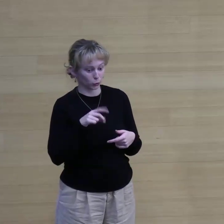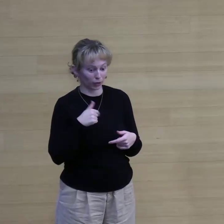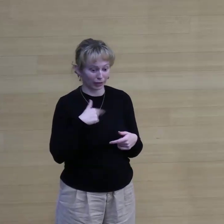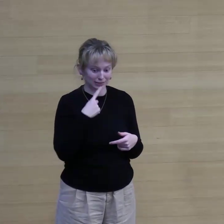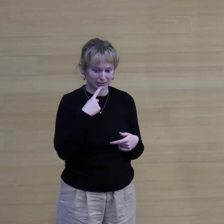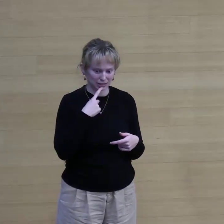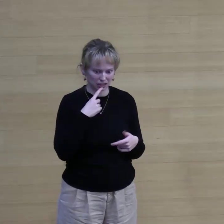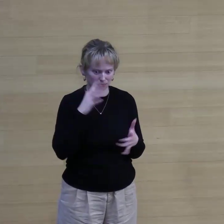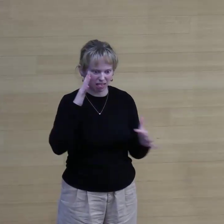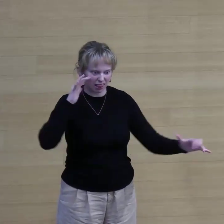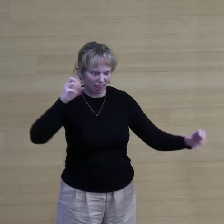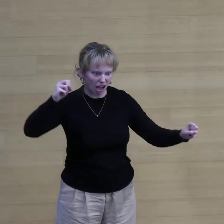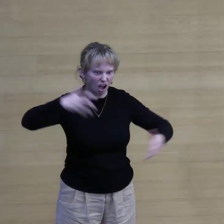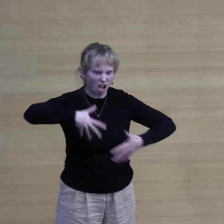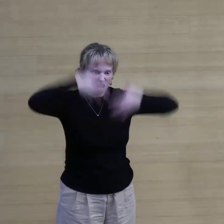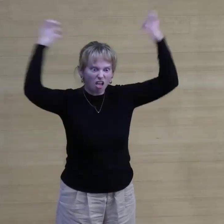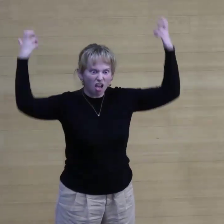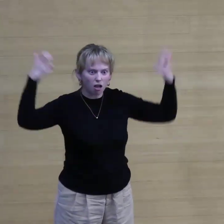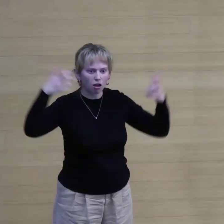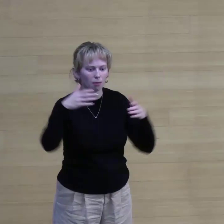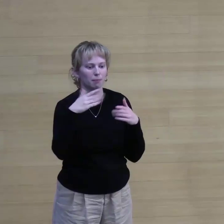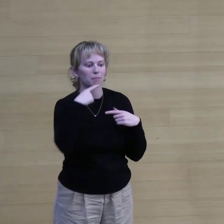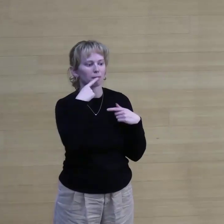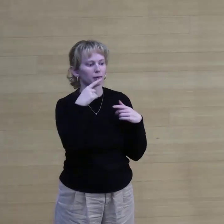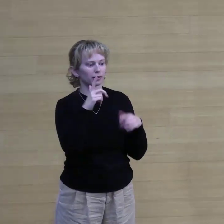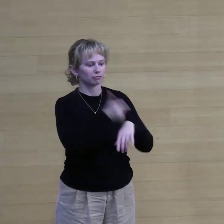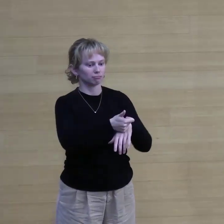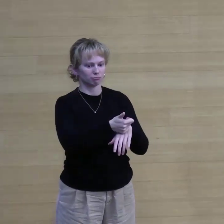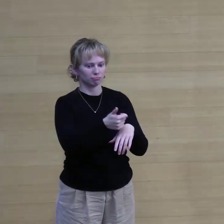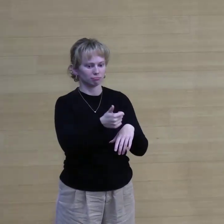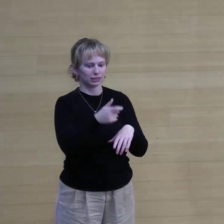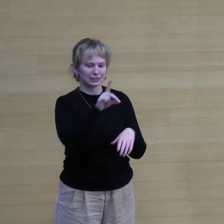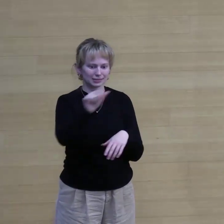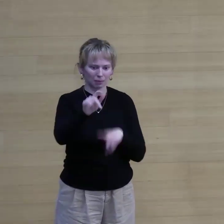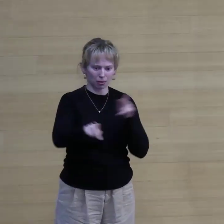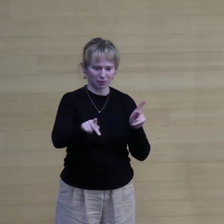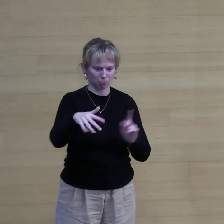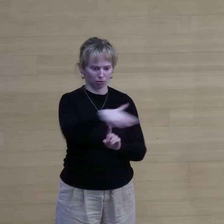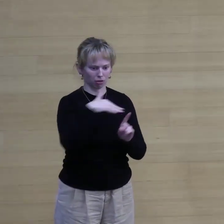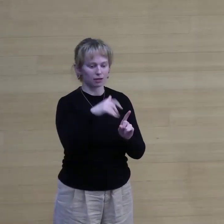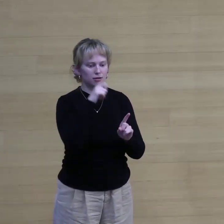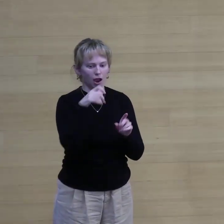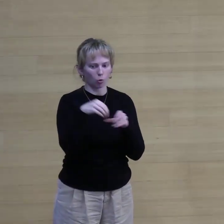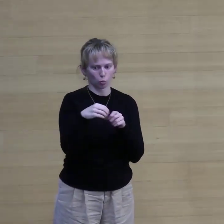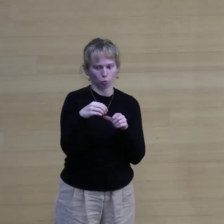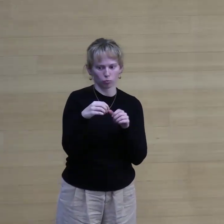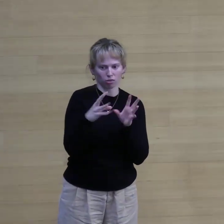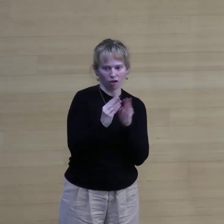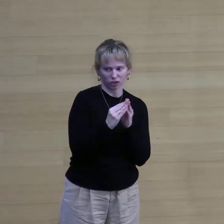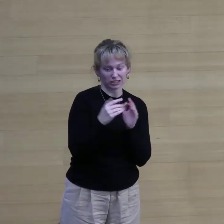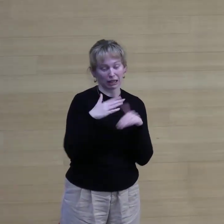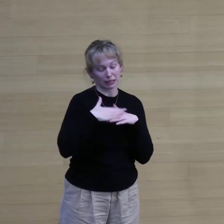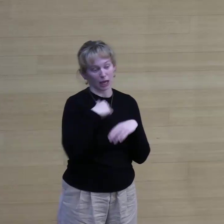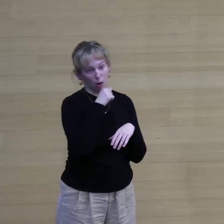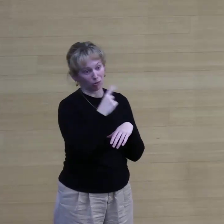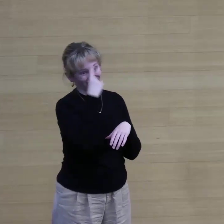choose to get really loud because I'm in a public setting in a bar? There are a bunch of disabled people here. This guy is not with our conference. At least I don't think he's with our conference.